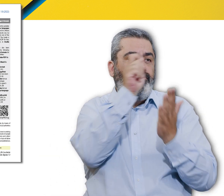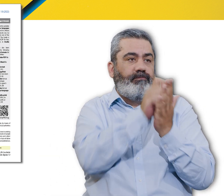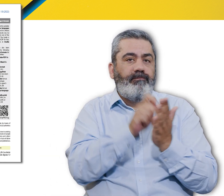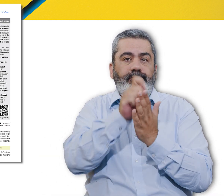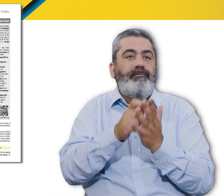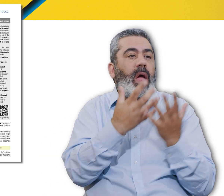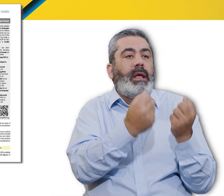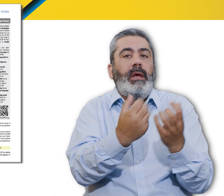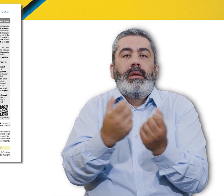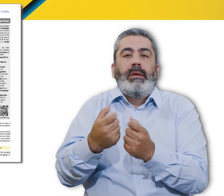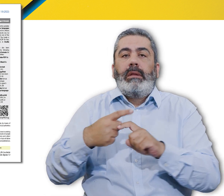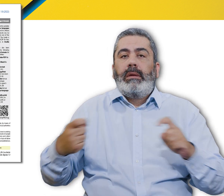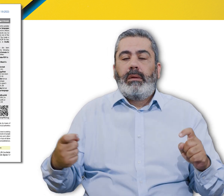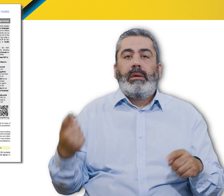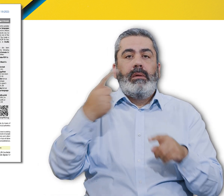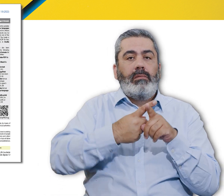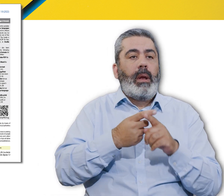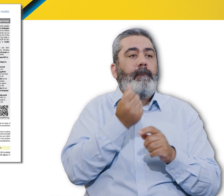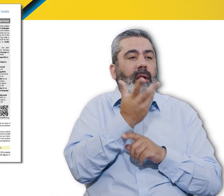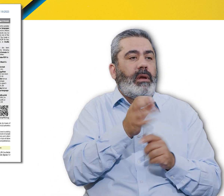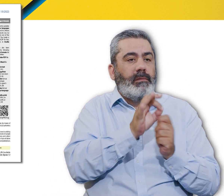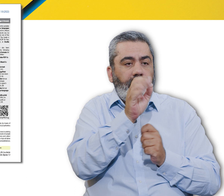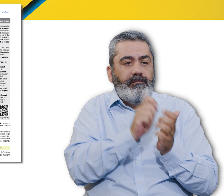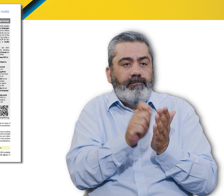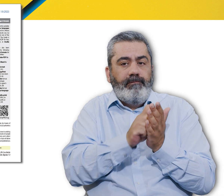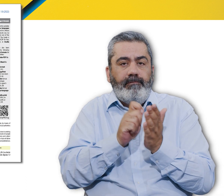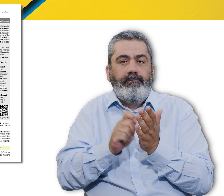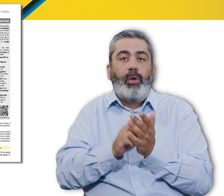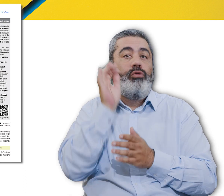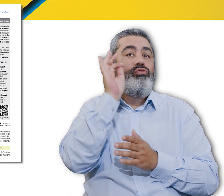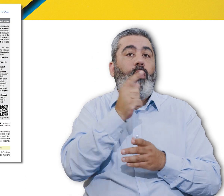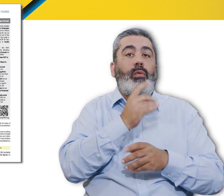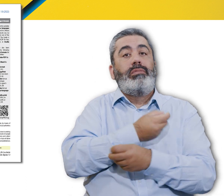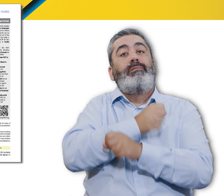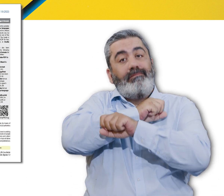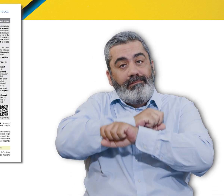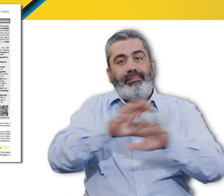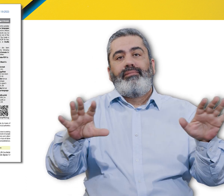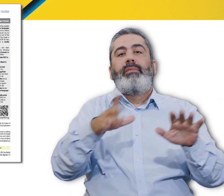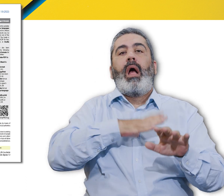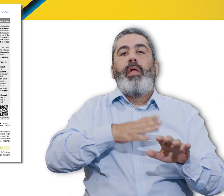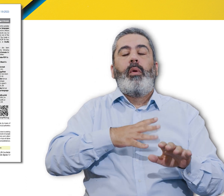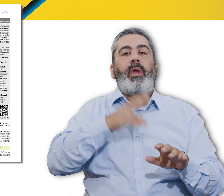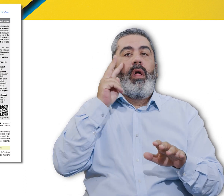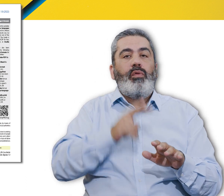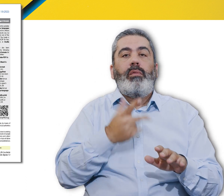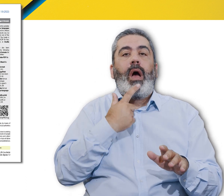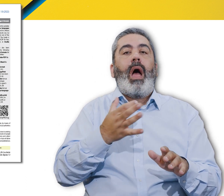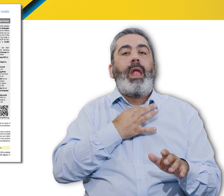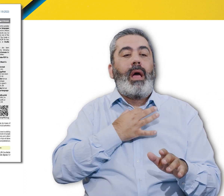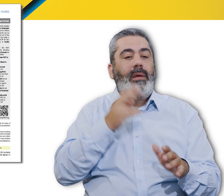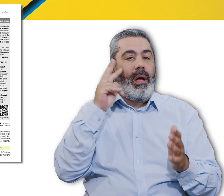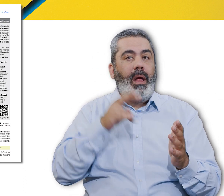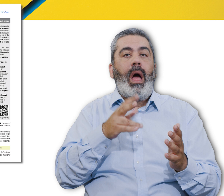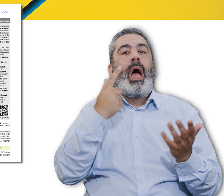inspected infrastructures to existing accessibility standards and/or national specifications. Having in mind the diversity of needs